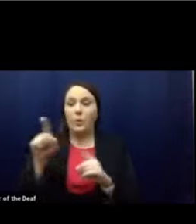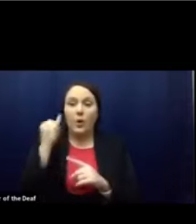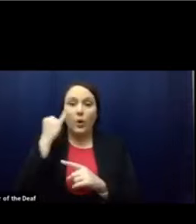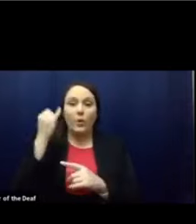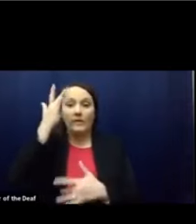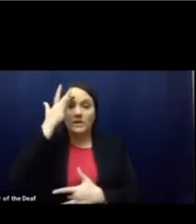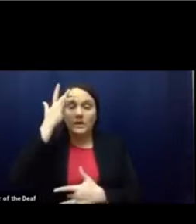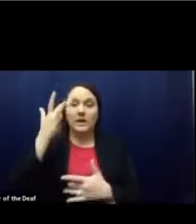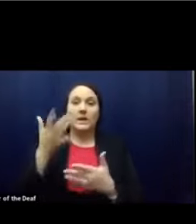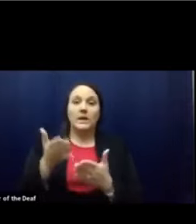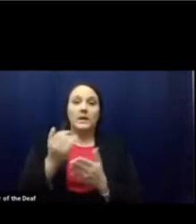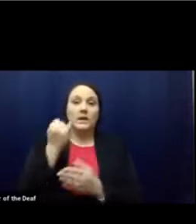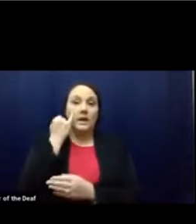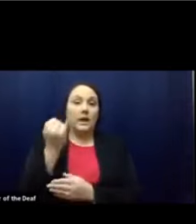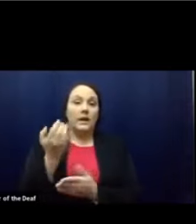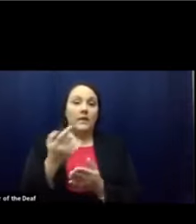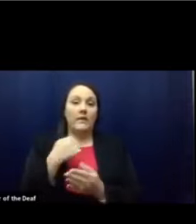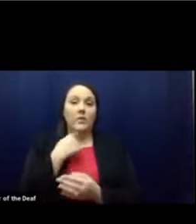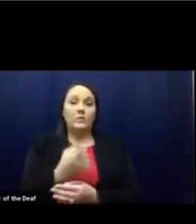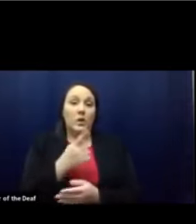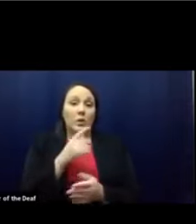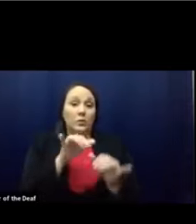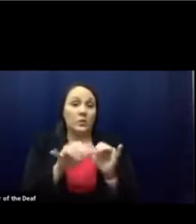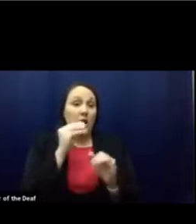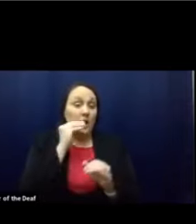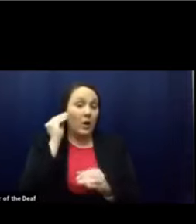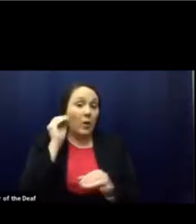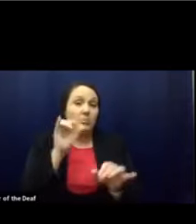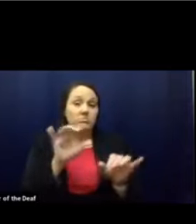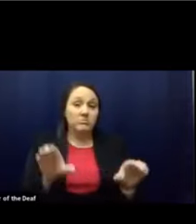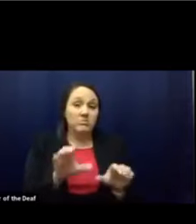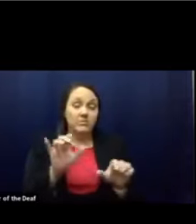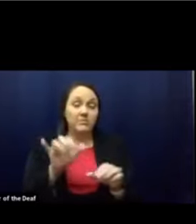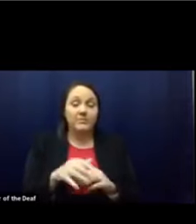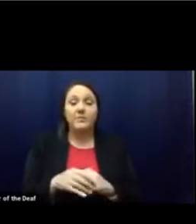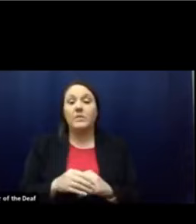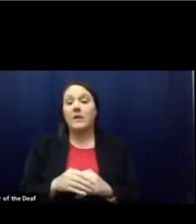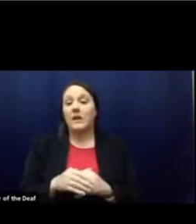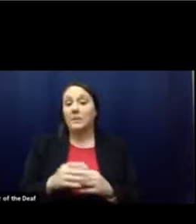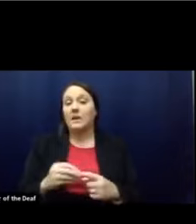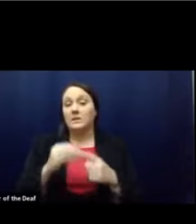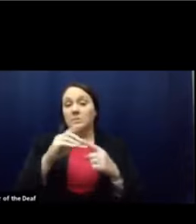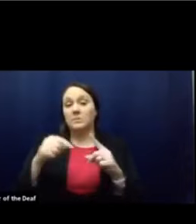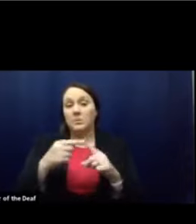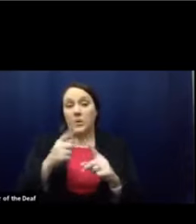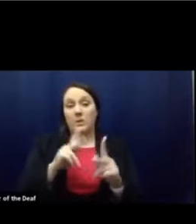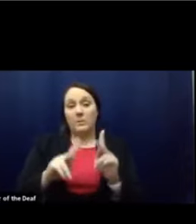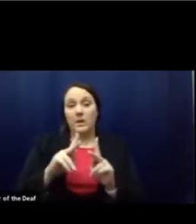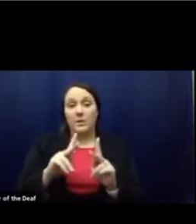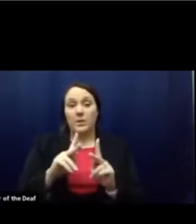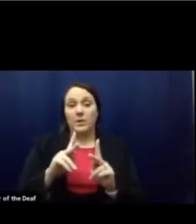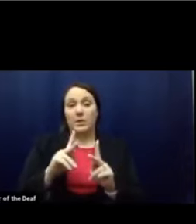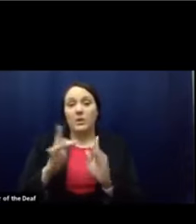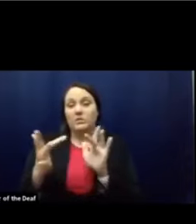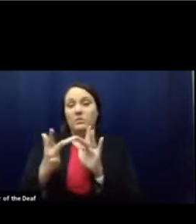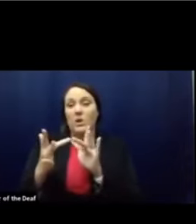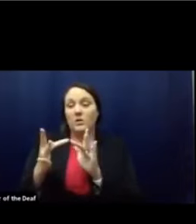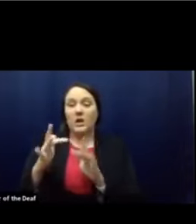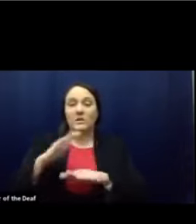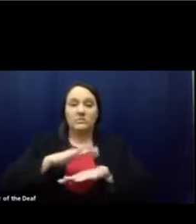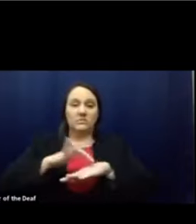stay home, and that you're frequently disinfecting surfaces, especially when people are in more and in contact with surfaces